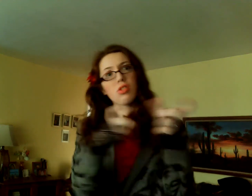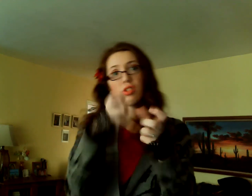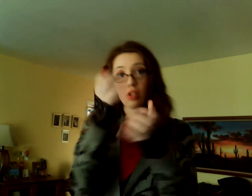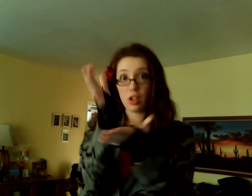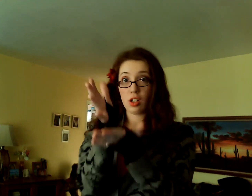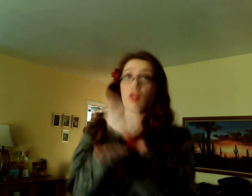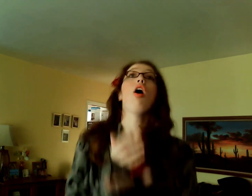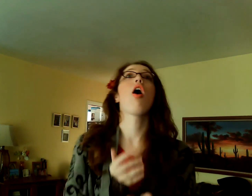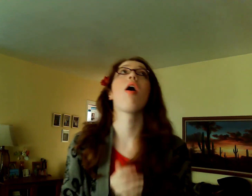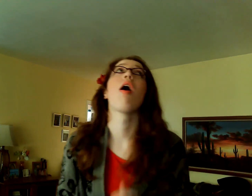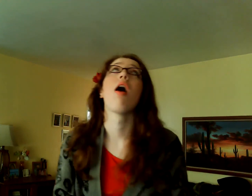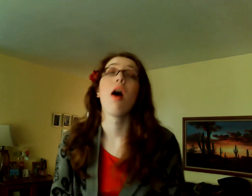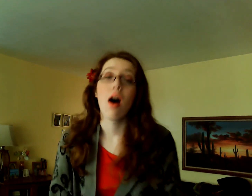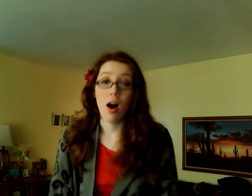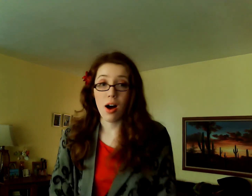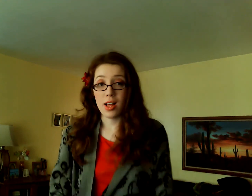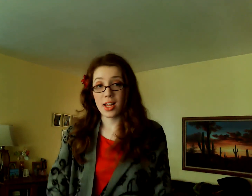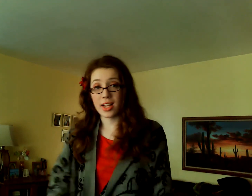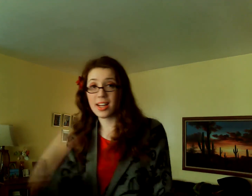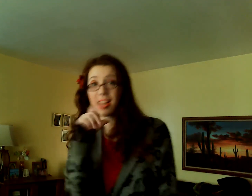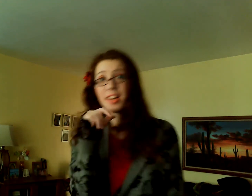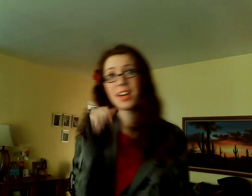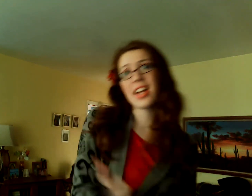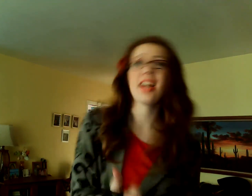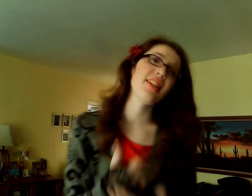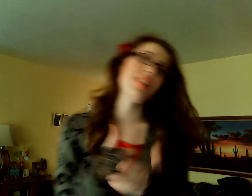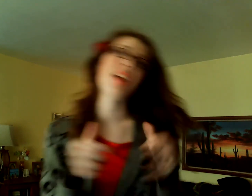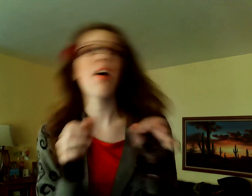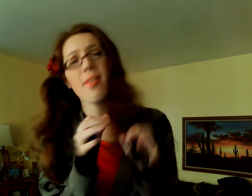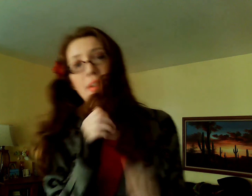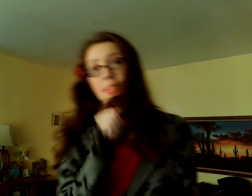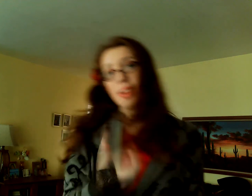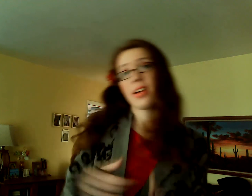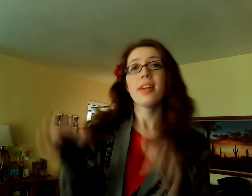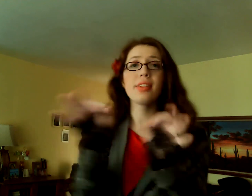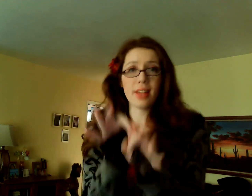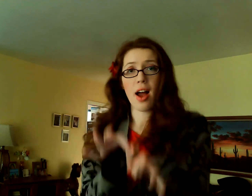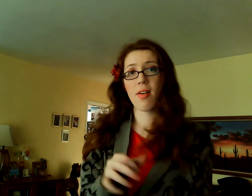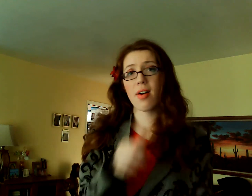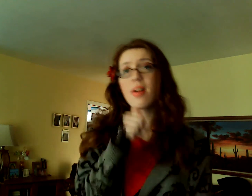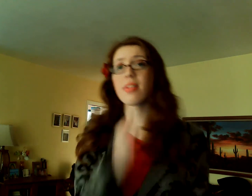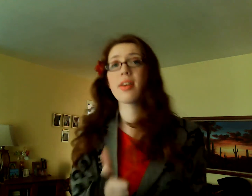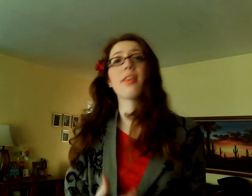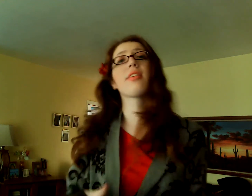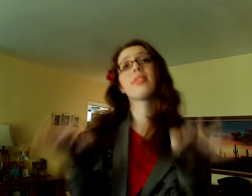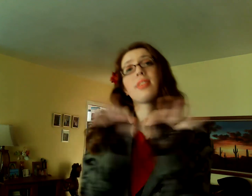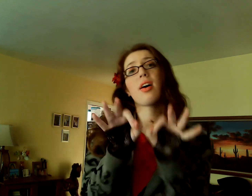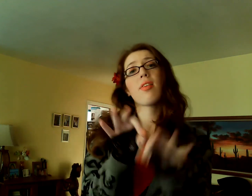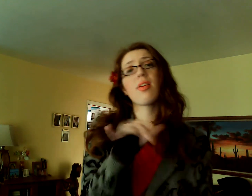I've I've been I've been burned